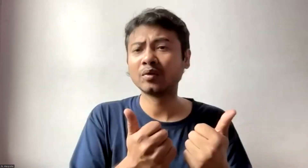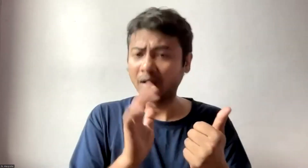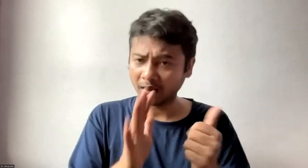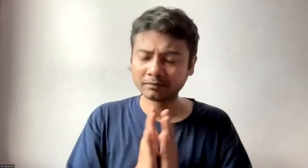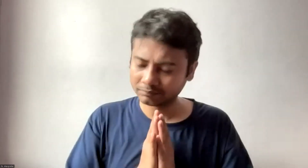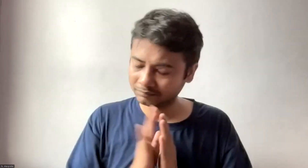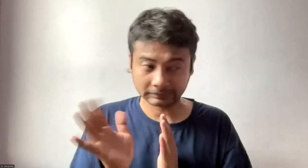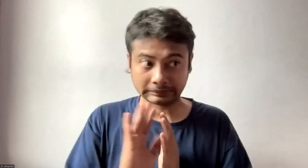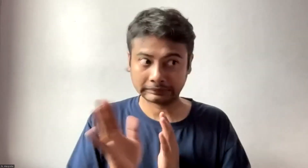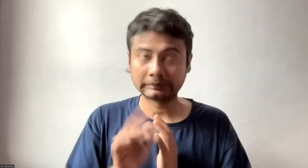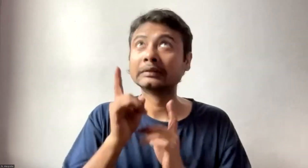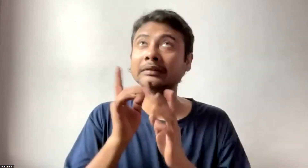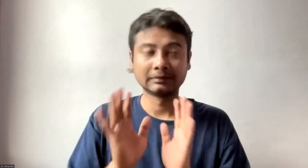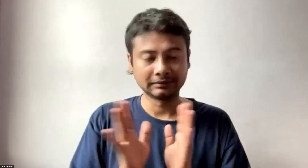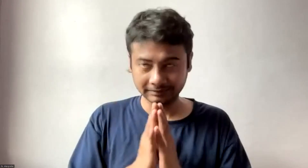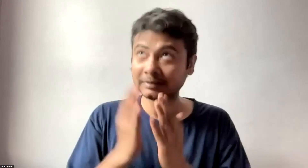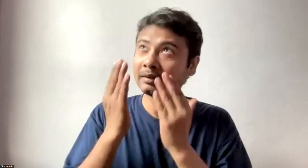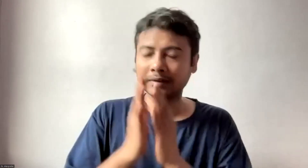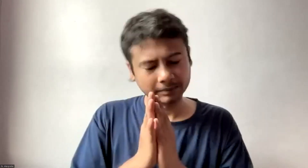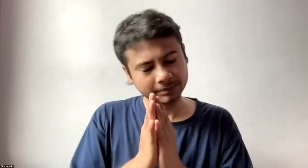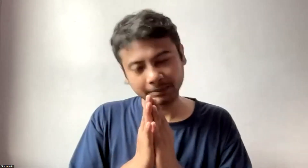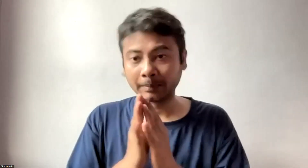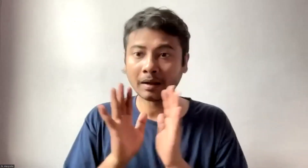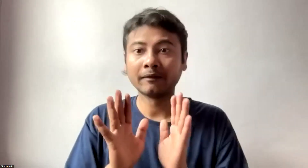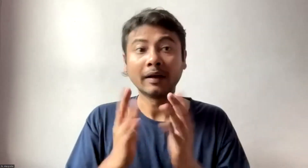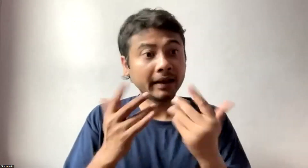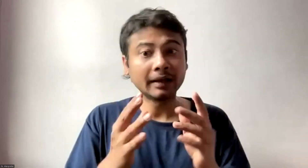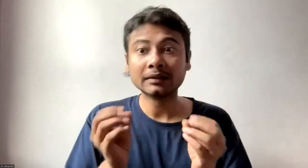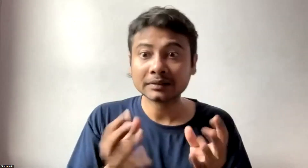They do a lot of charity work. They help each other.